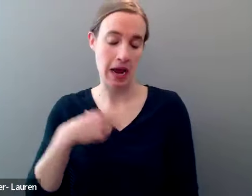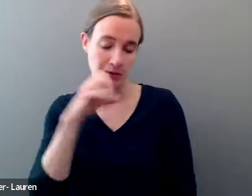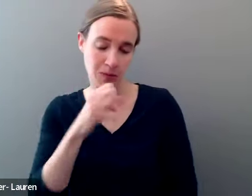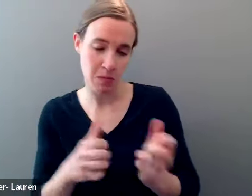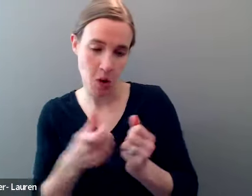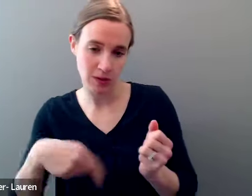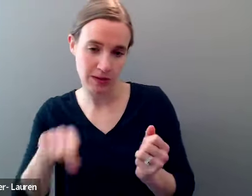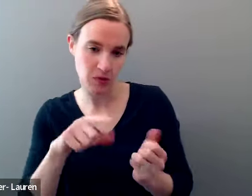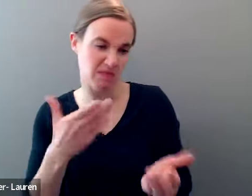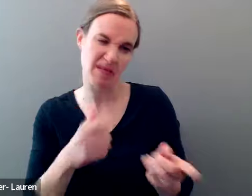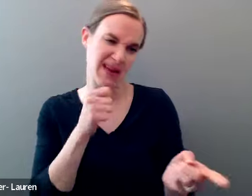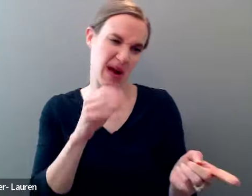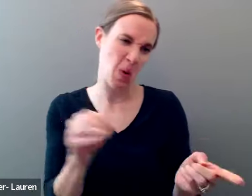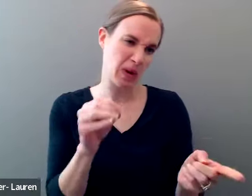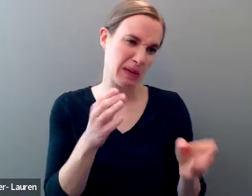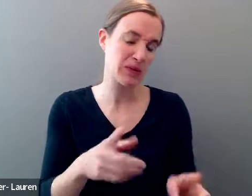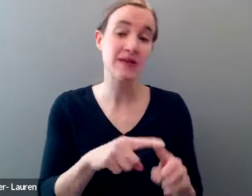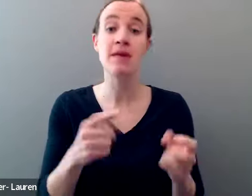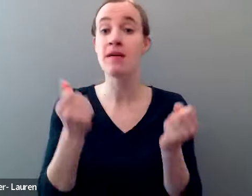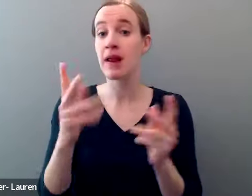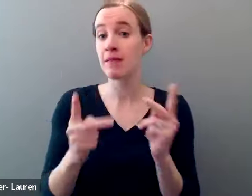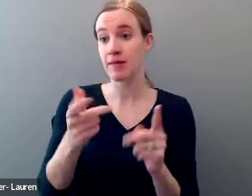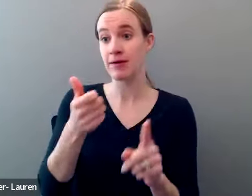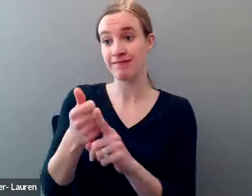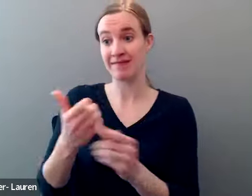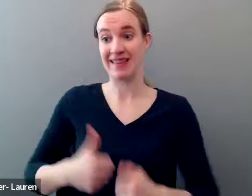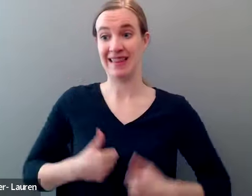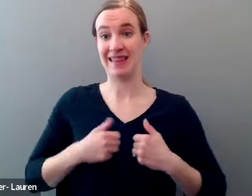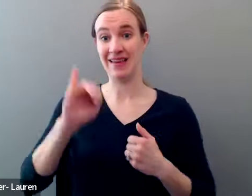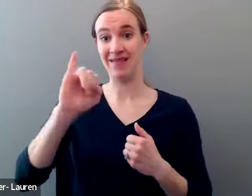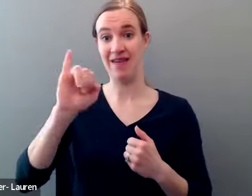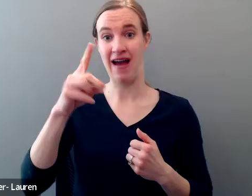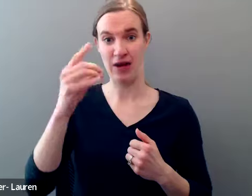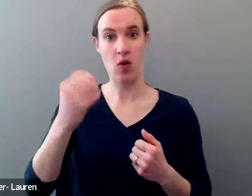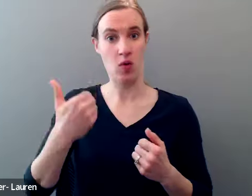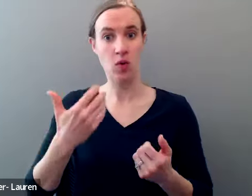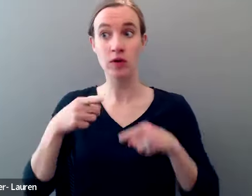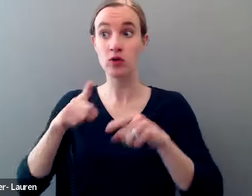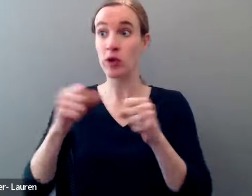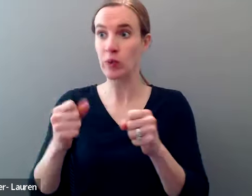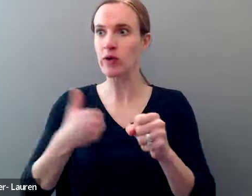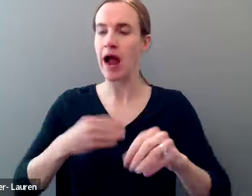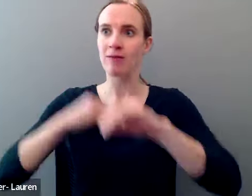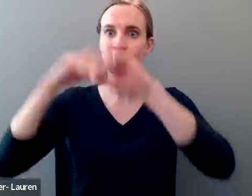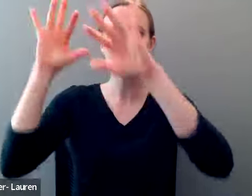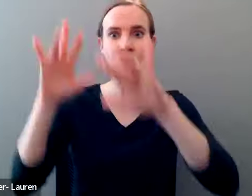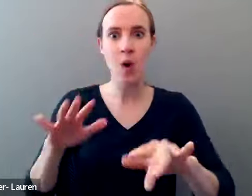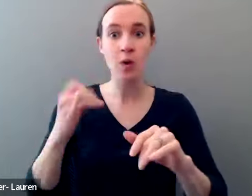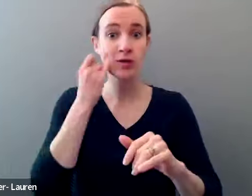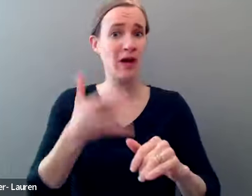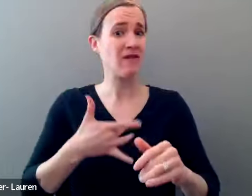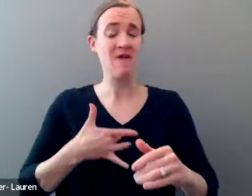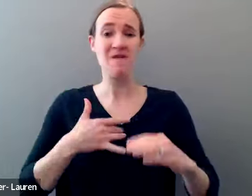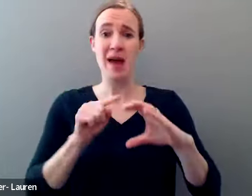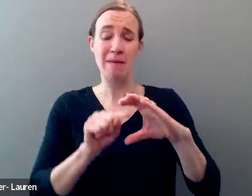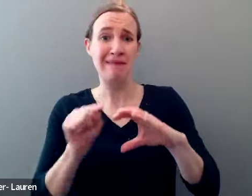a lot of the people in Idaho have snow in the winter. And so if you're really struggling, you can go outside and put your hands in the snow just